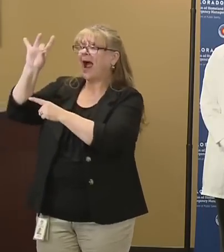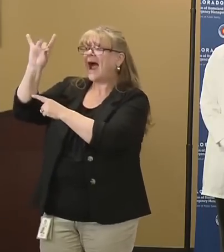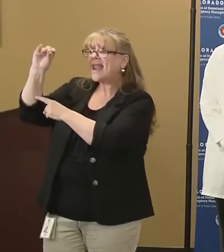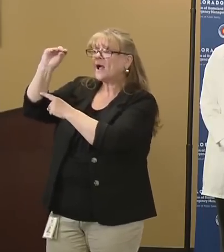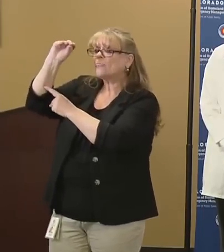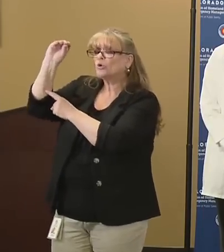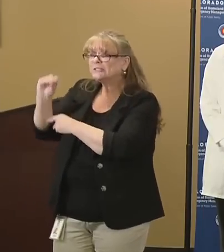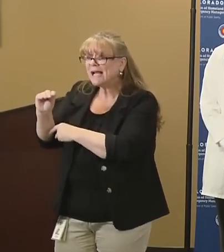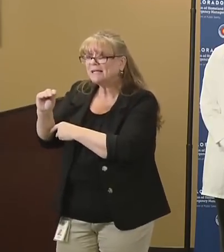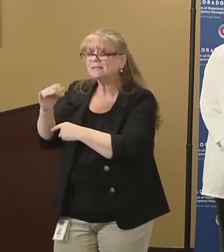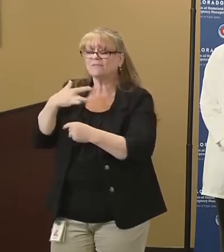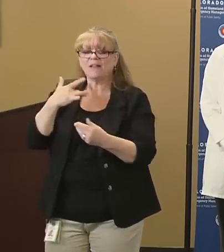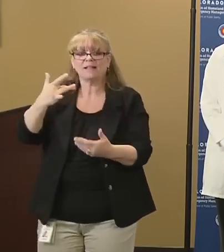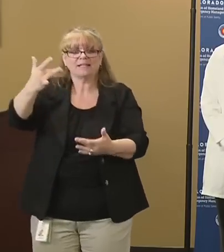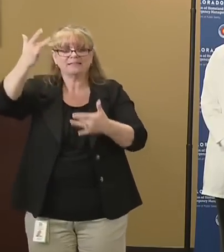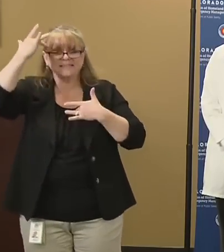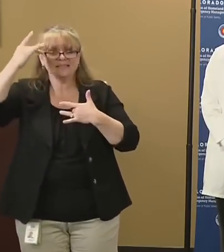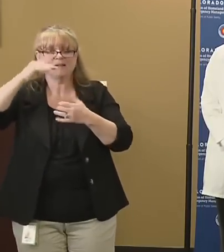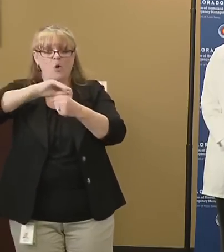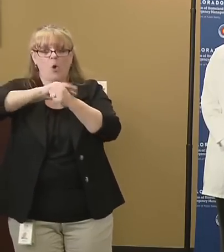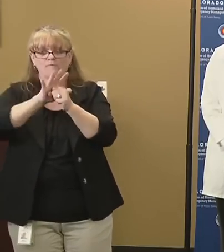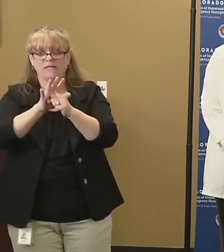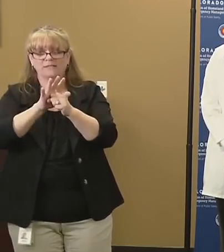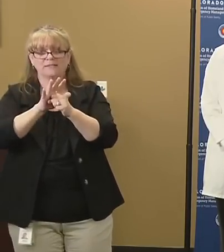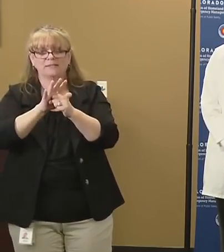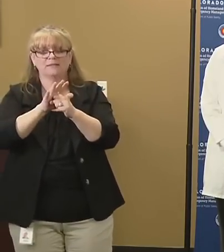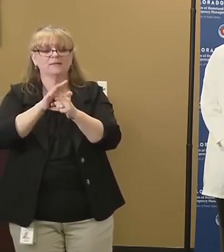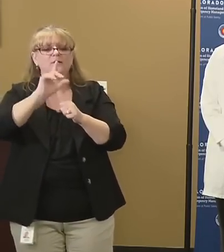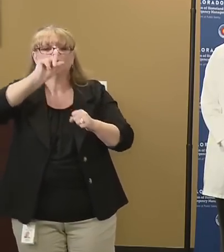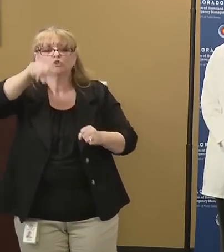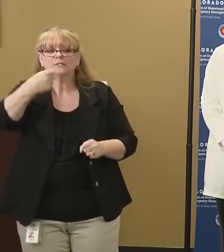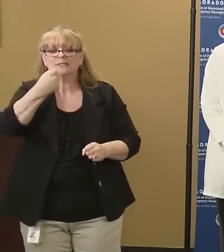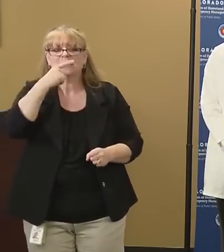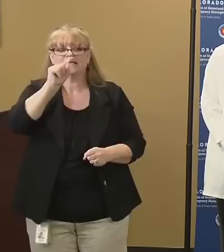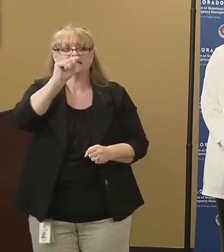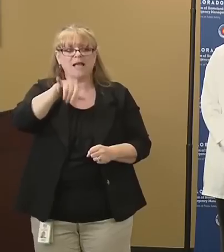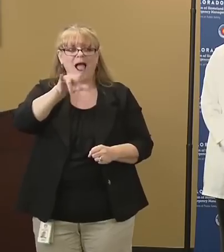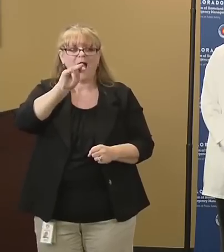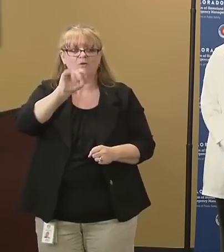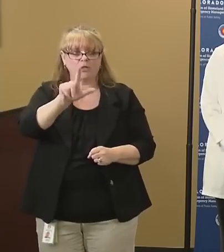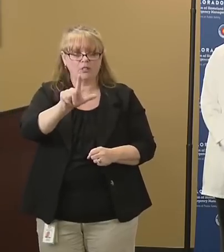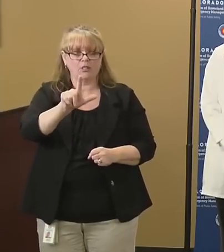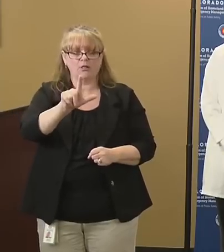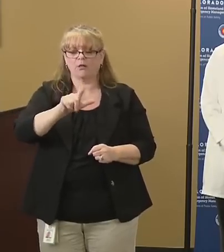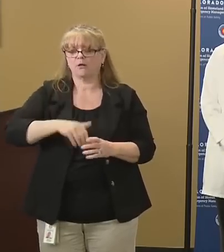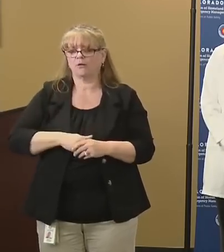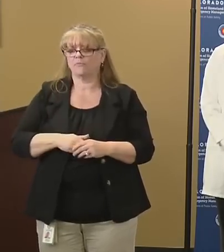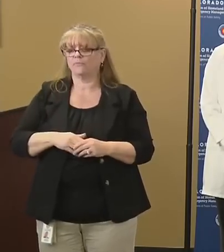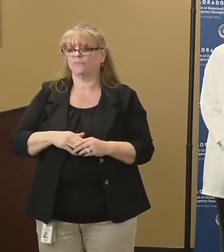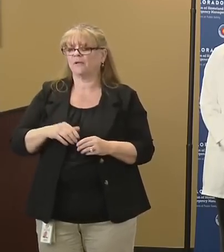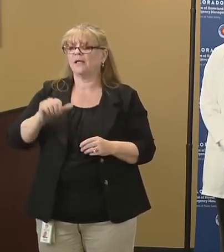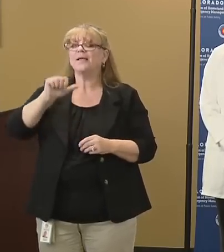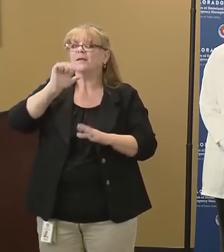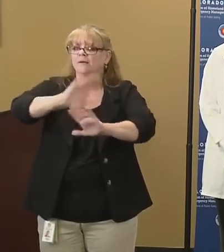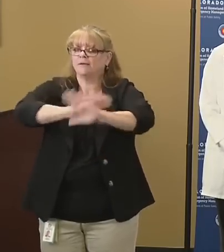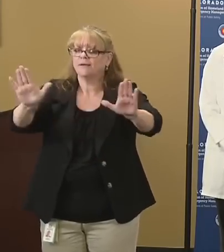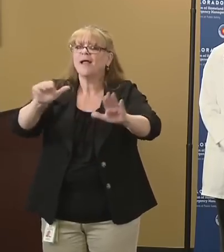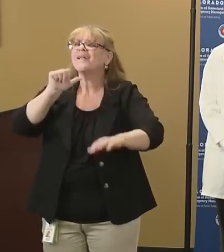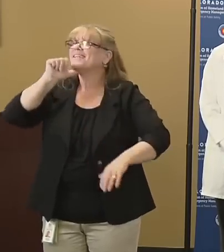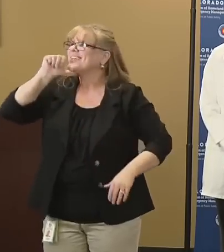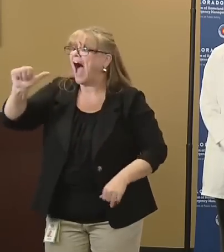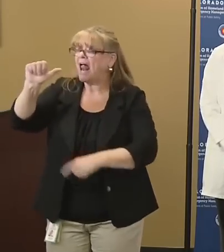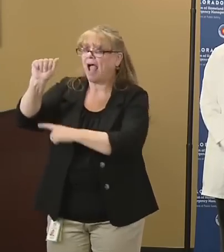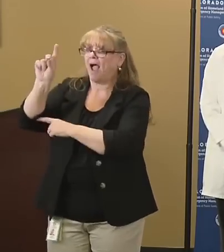take Tylenol at home. I believe do not take Advil or ibuprofen is the current guidance, but you can take acetaminophen or aspirin for